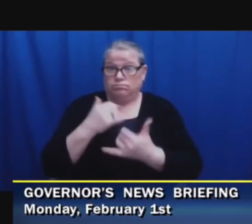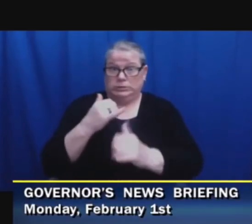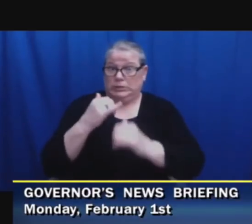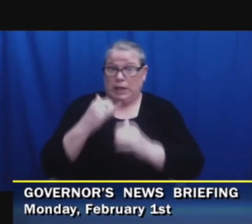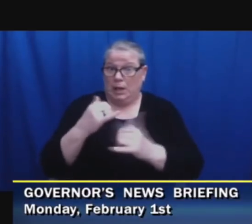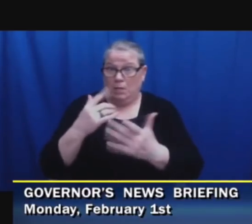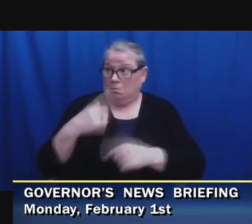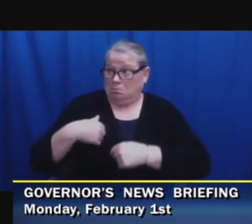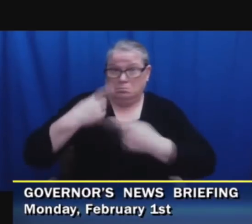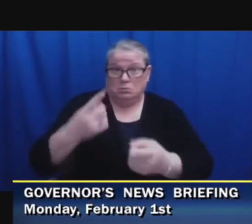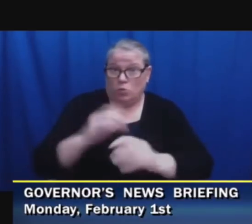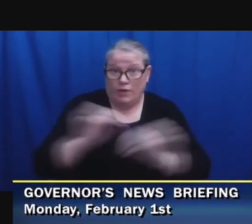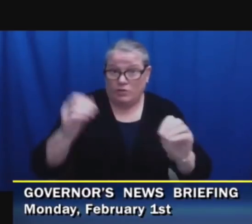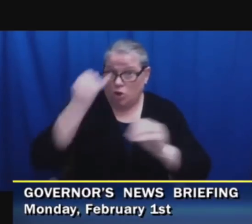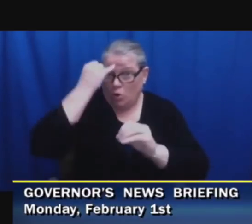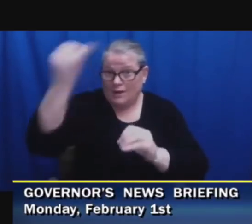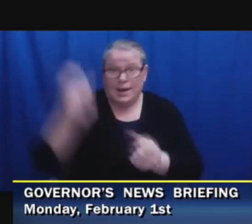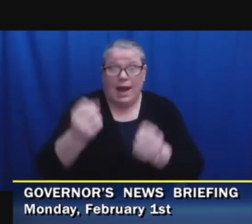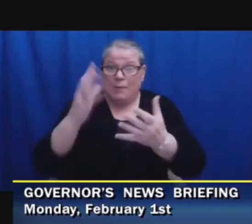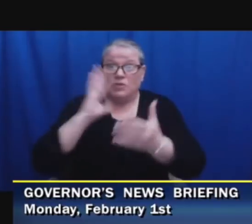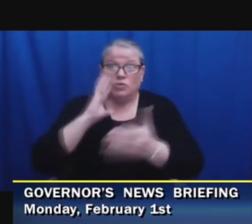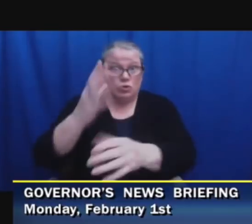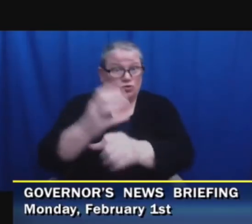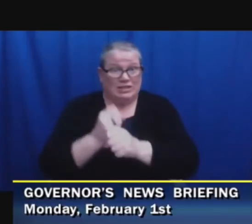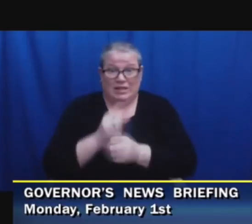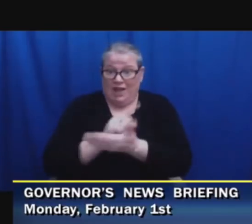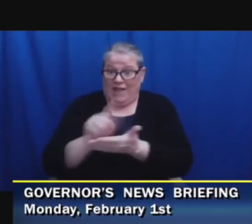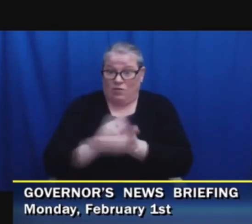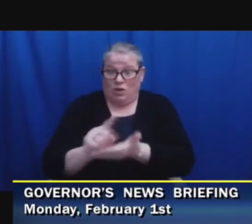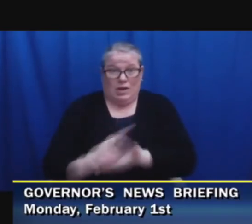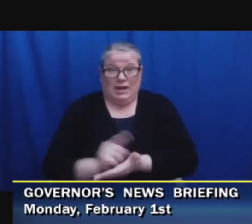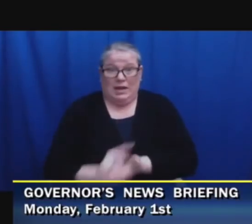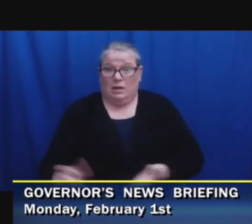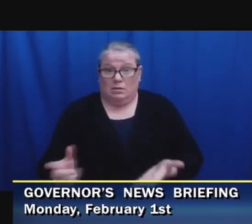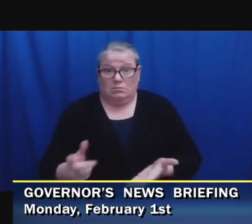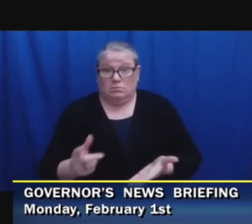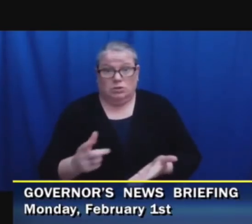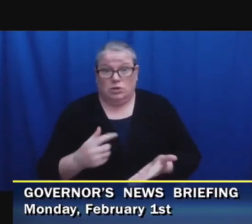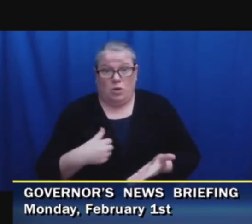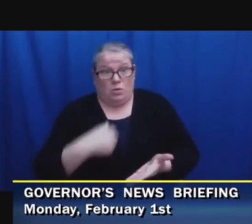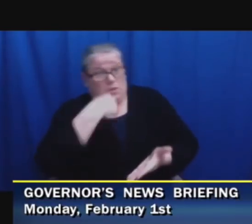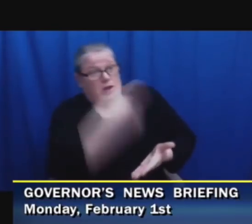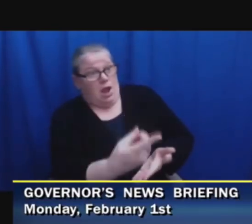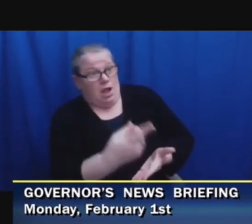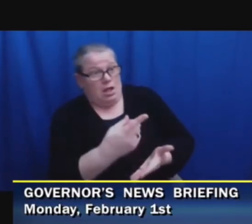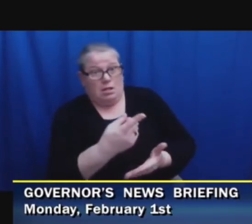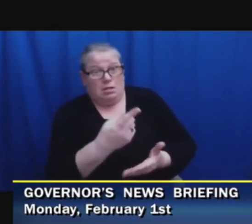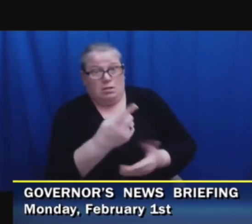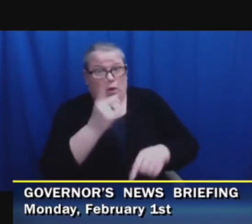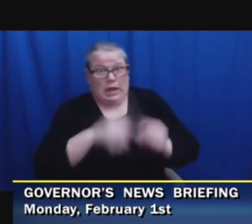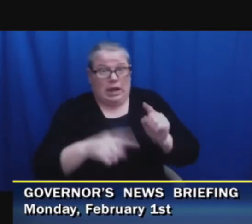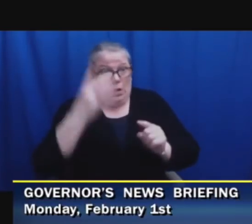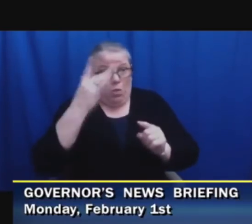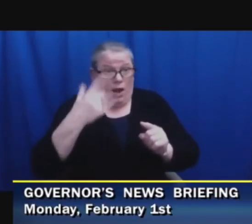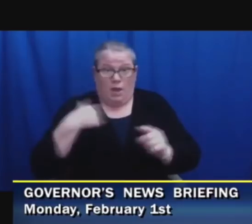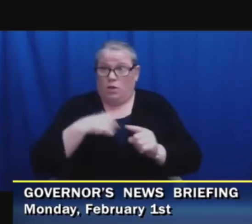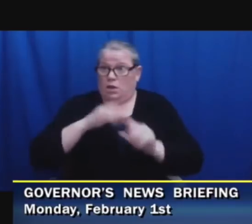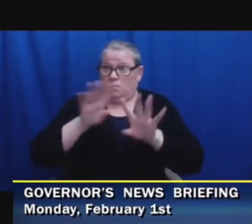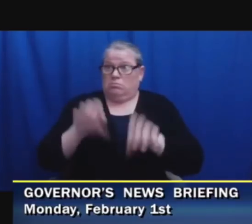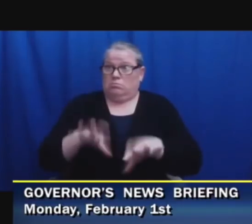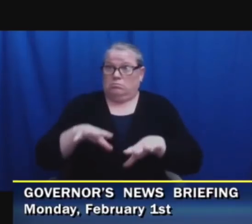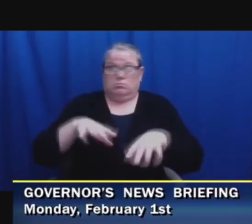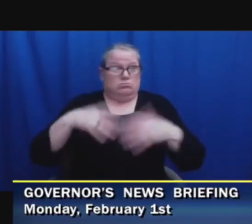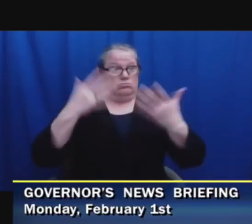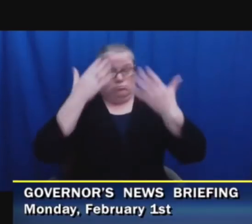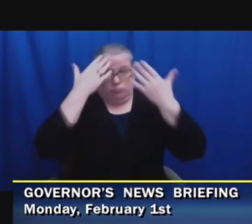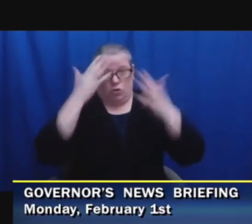visibility into what we were going to be getting the following week. So we can't provide certainty to someone when we don't know what we're going to be getting. So fortunately, as I mentioned, the